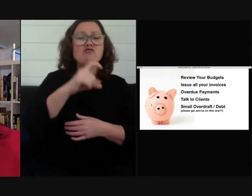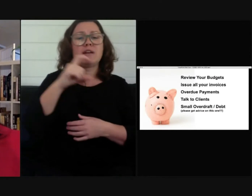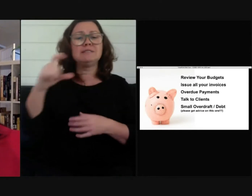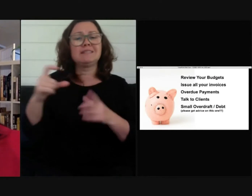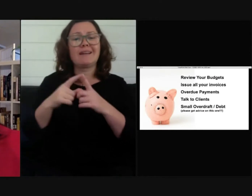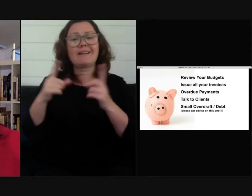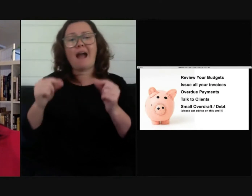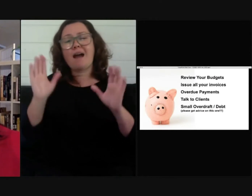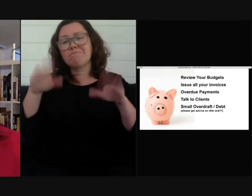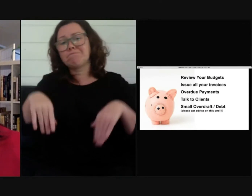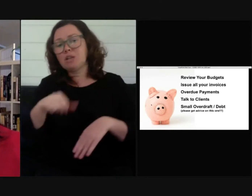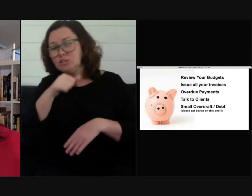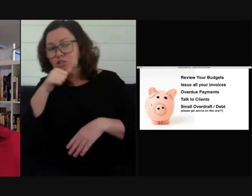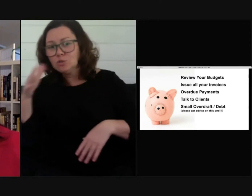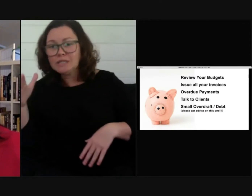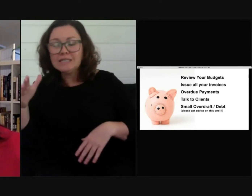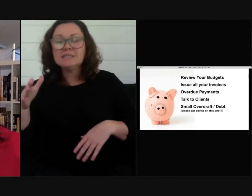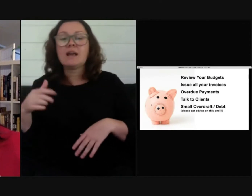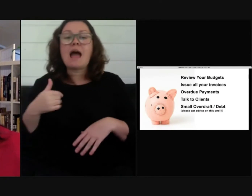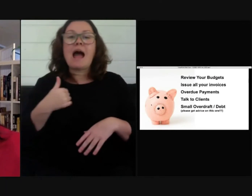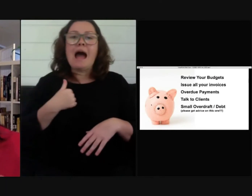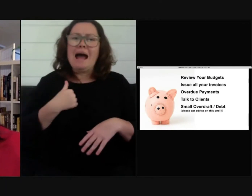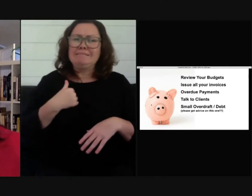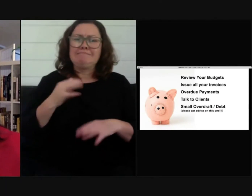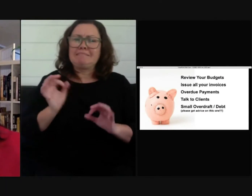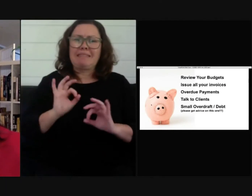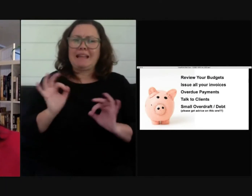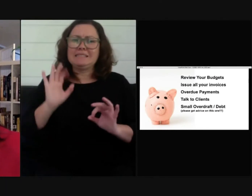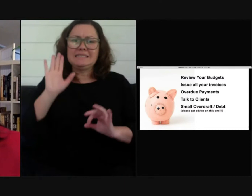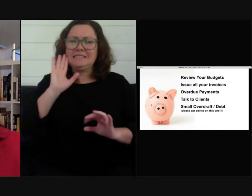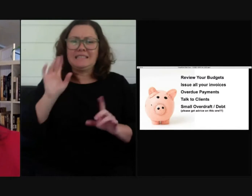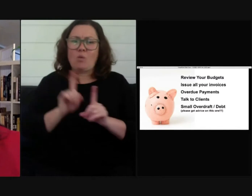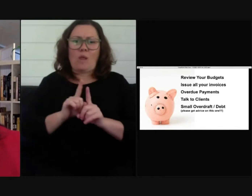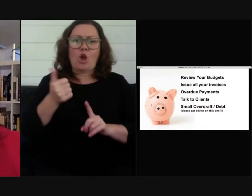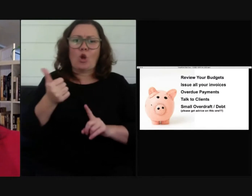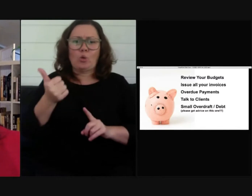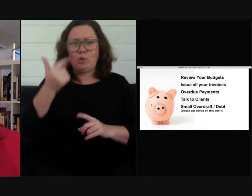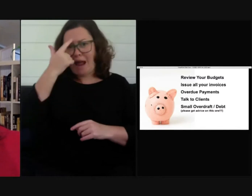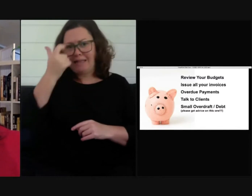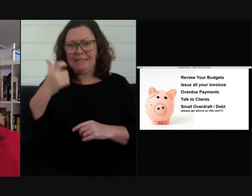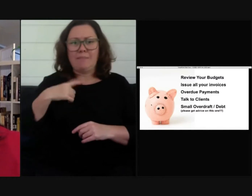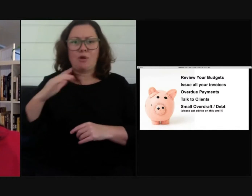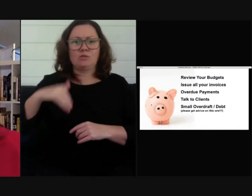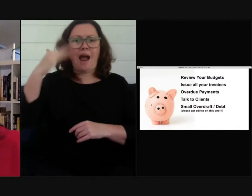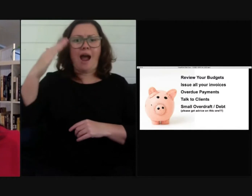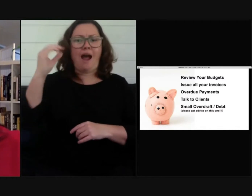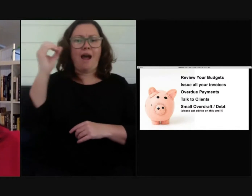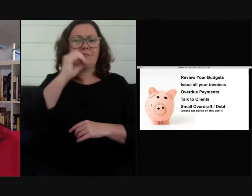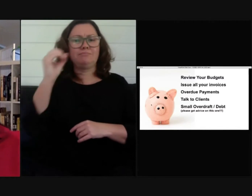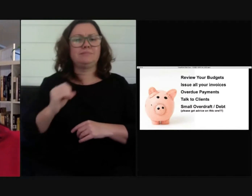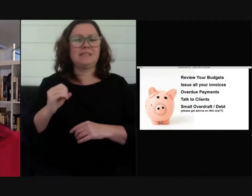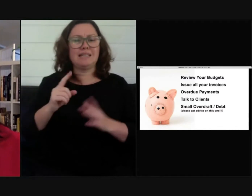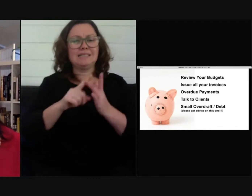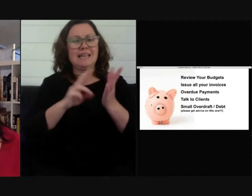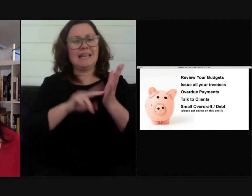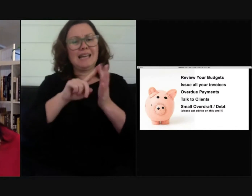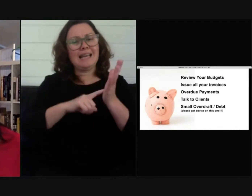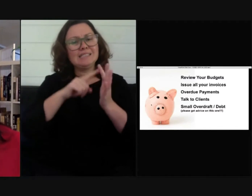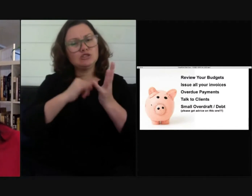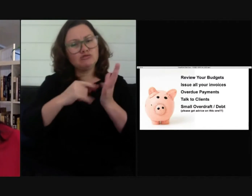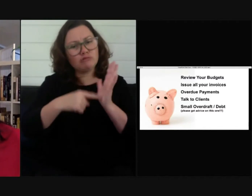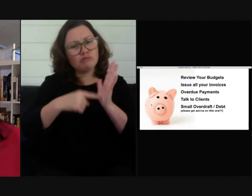doesn't sound like a very good idea to me. So please get some advice about this one from your bank or do some more research, but it is